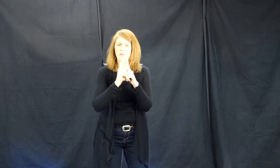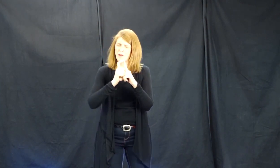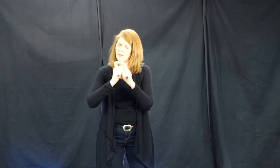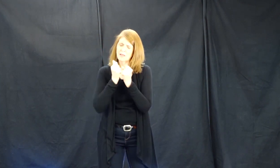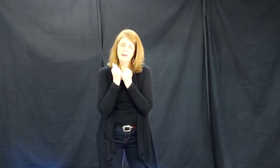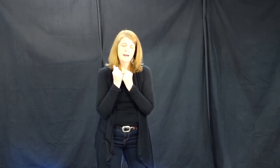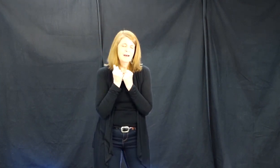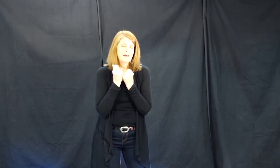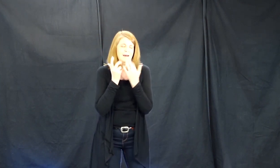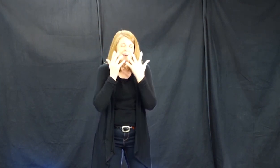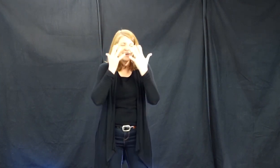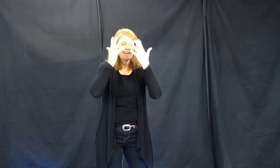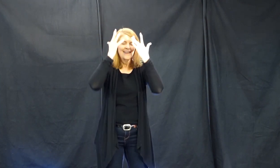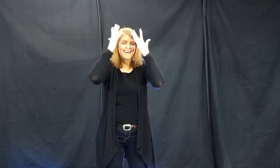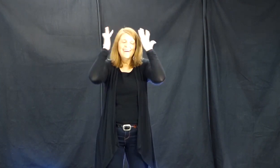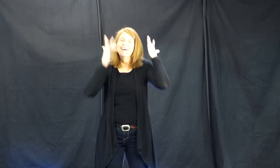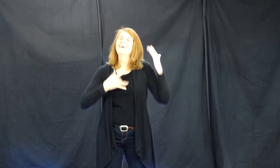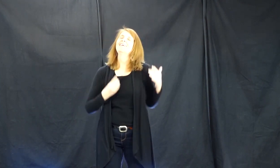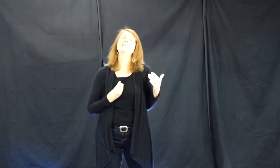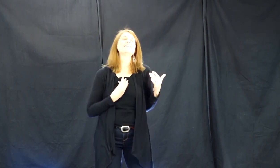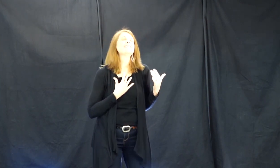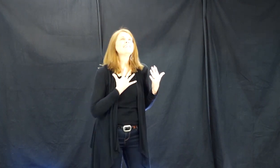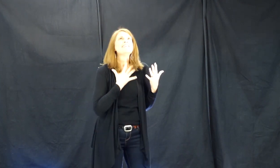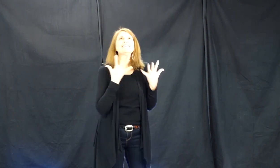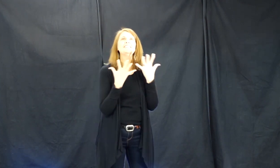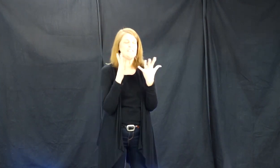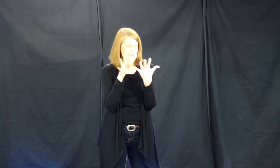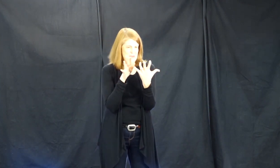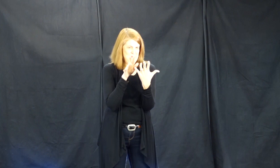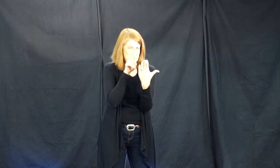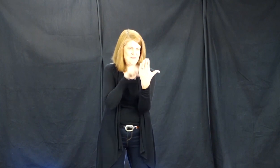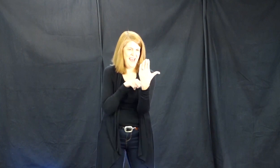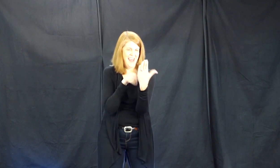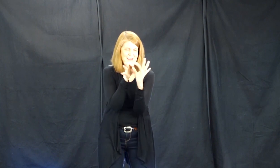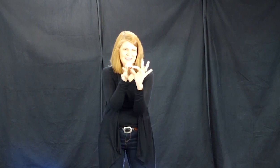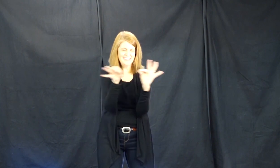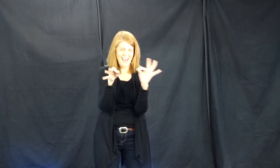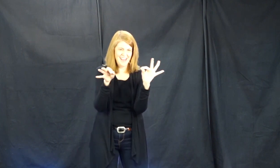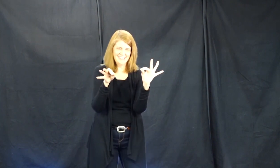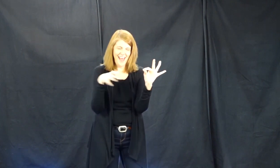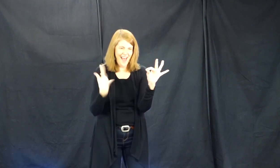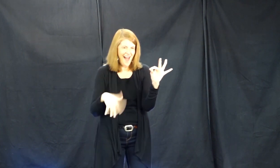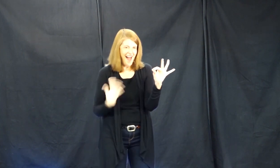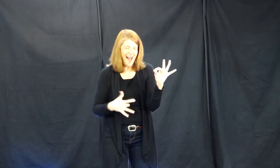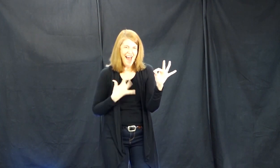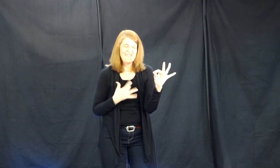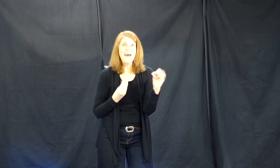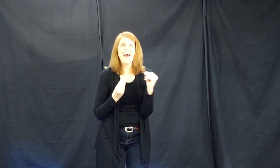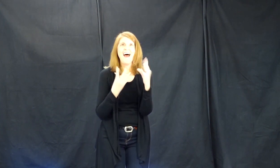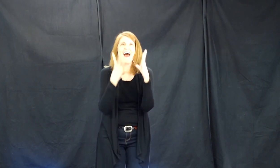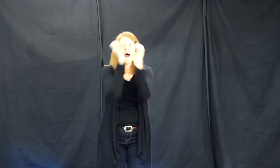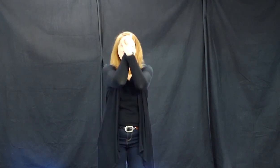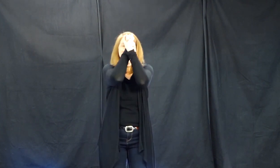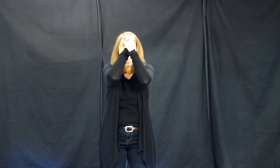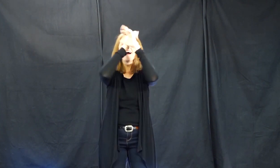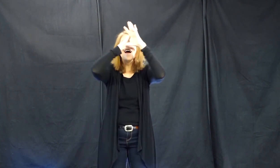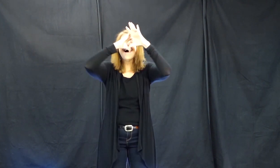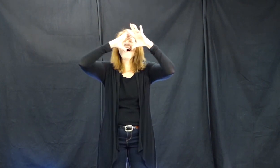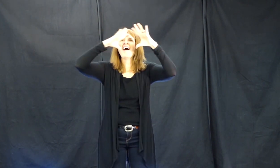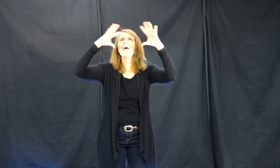words flooded my senses. Your sentences left me defenseless. You built me